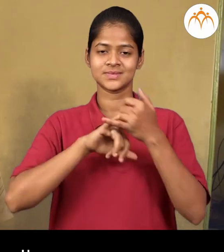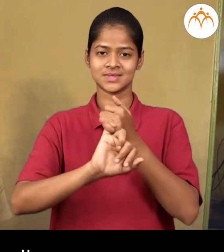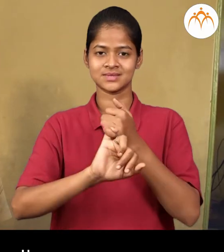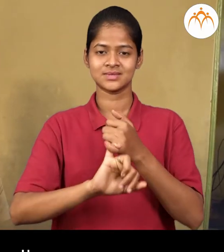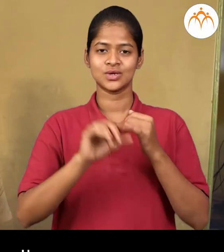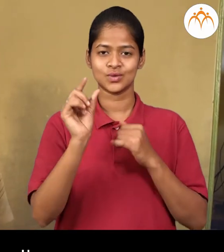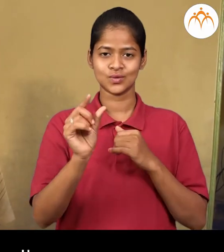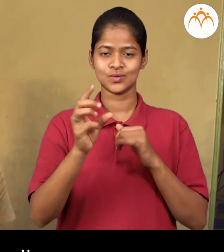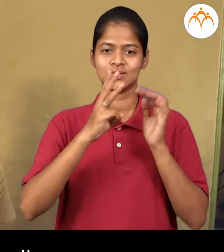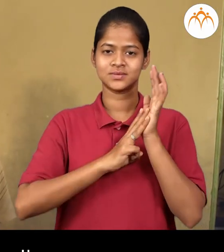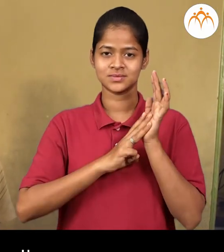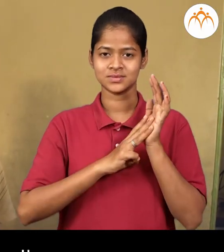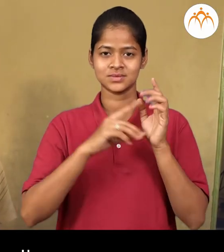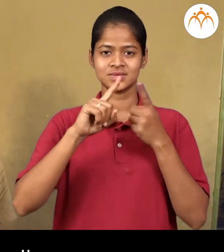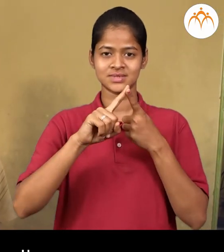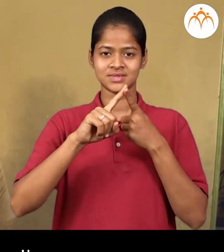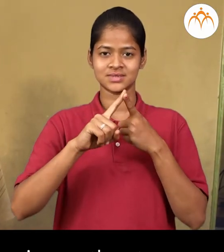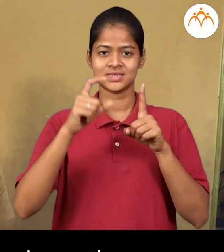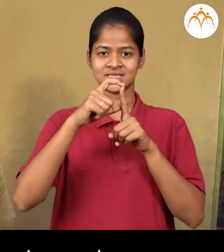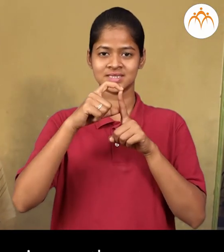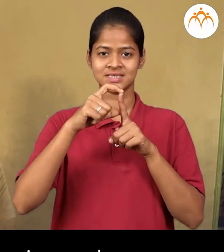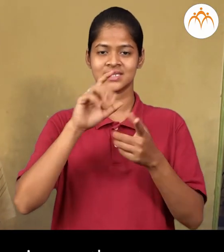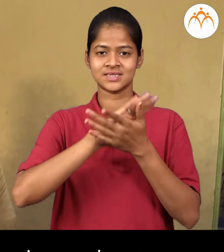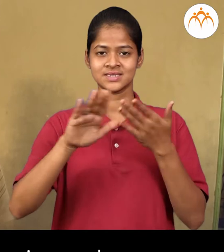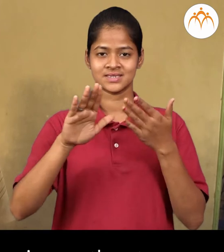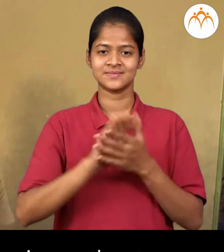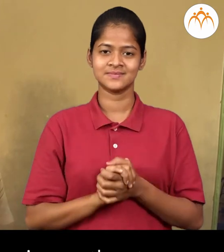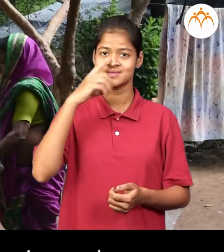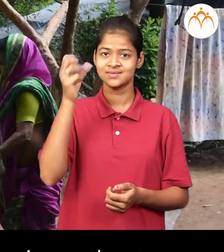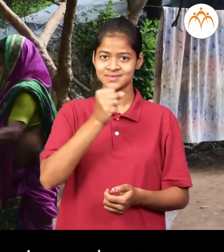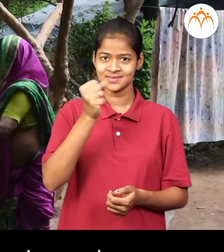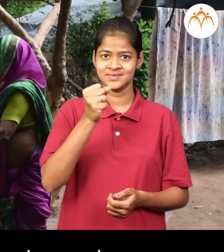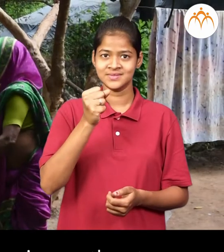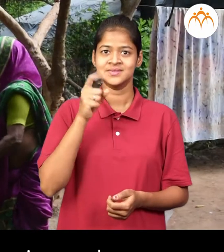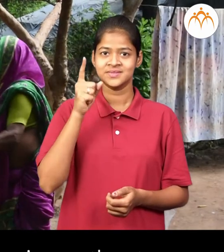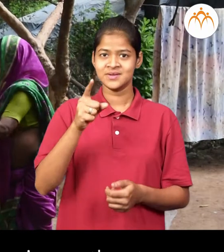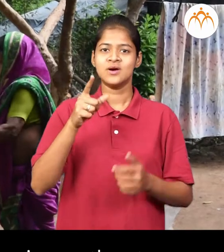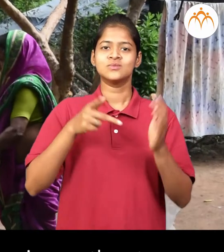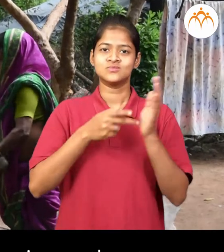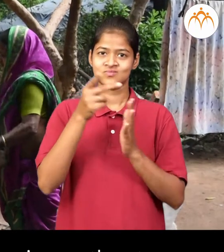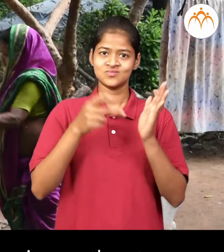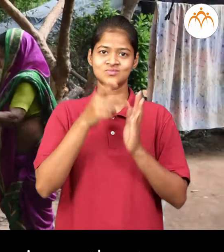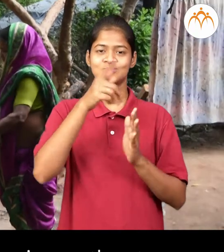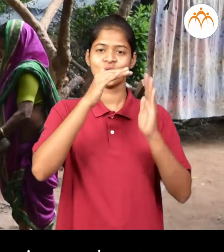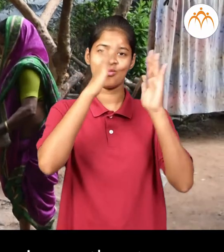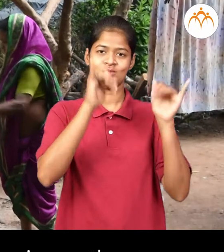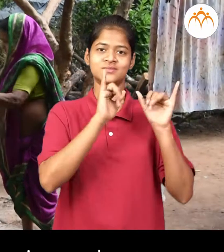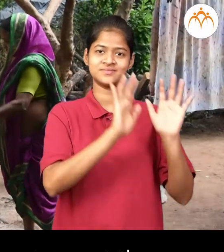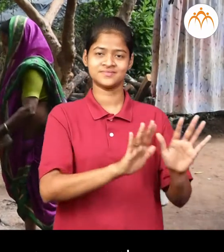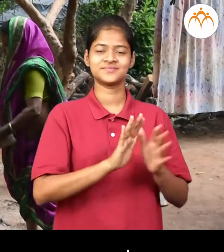This is Sumed. Sumed's grandparents live in another town.